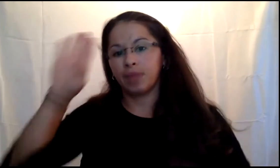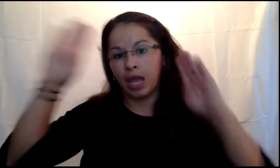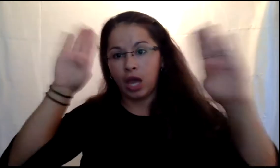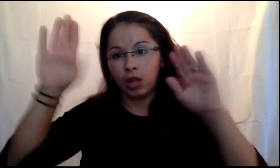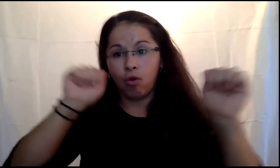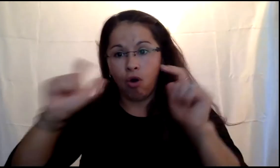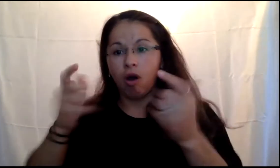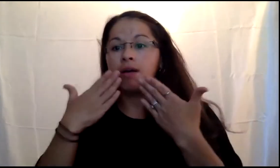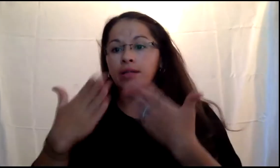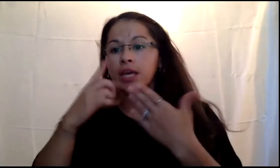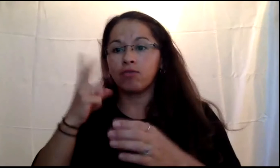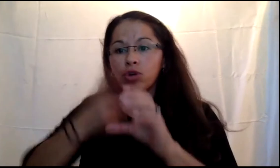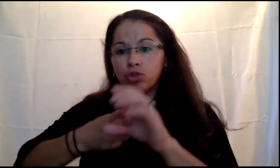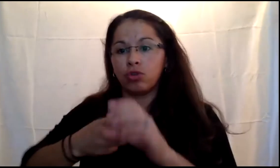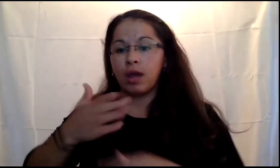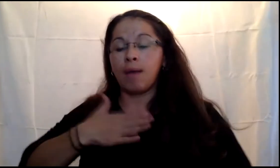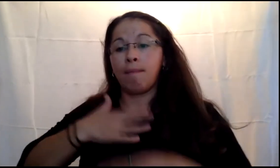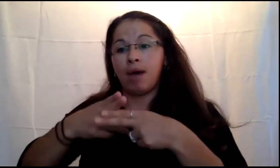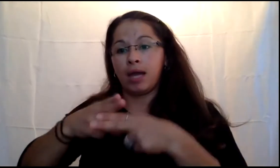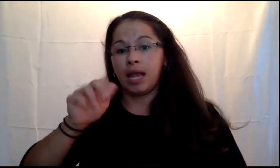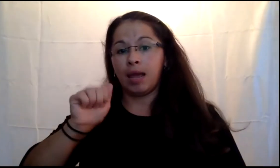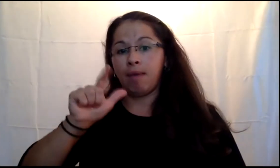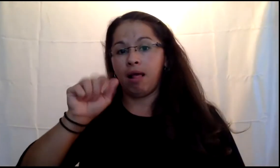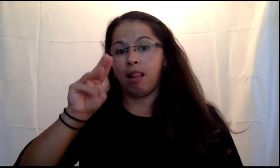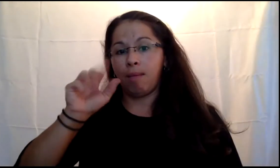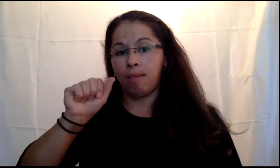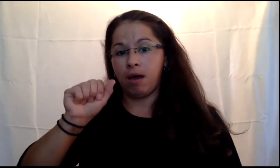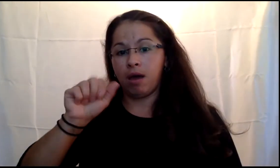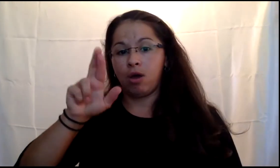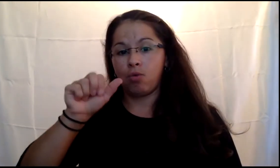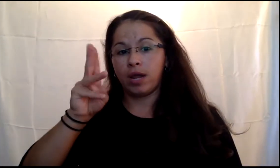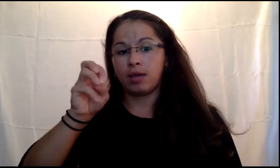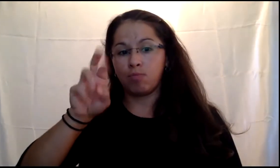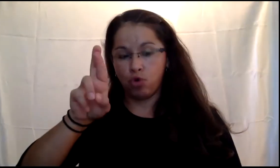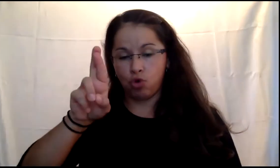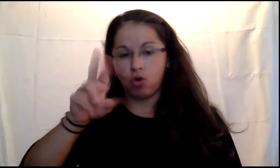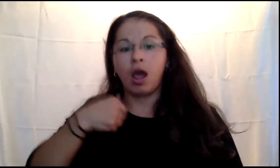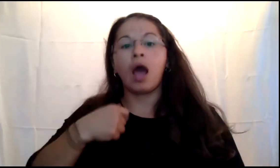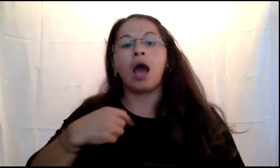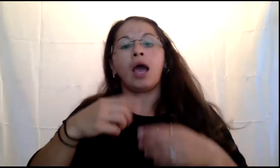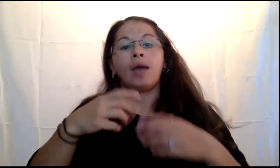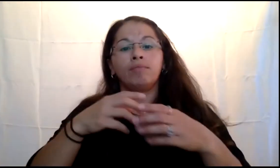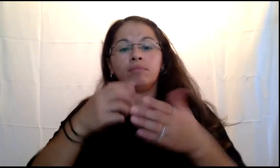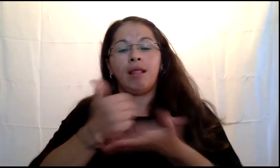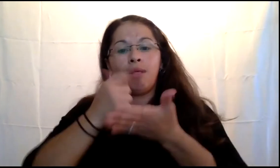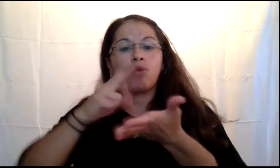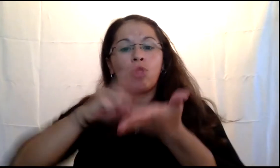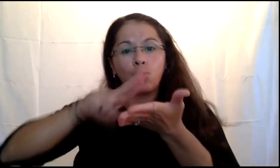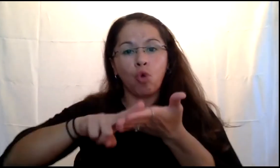is Alma Raymer. I am the Associate Director for Enrollment and Institutional Relations at National Hispanic Institute near